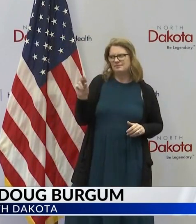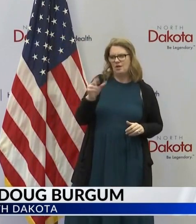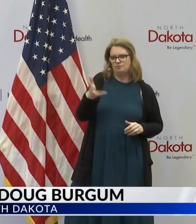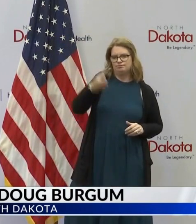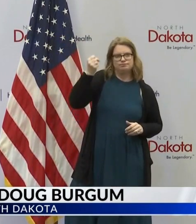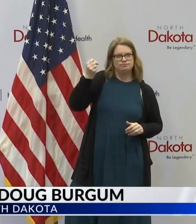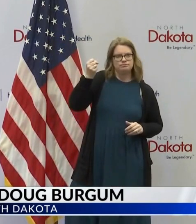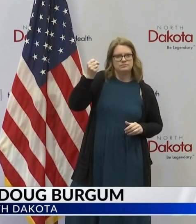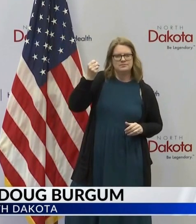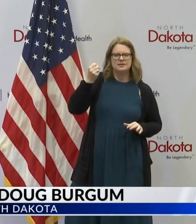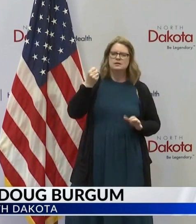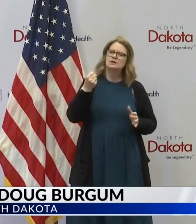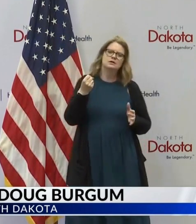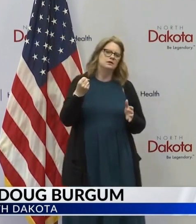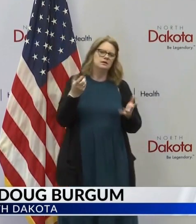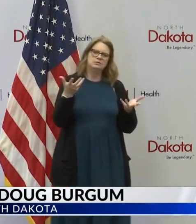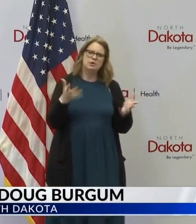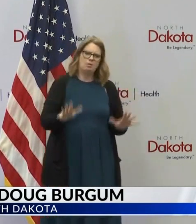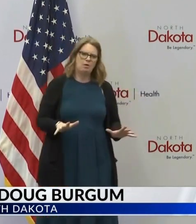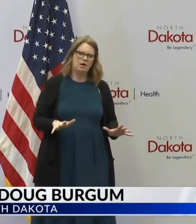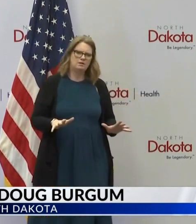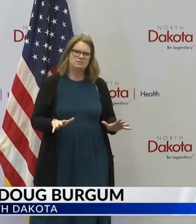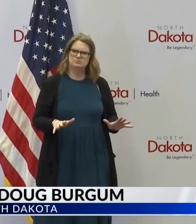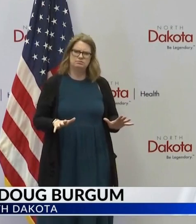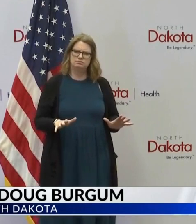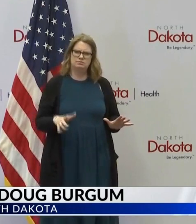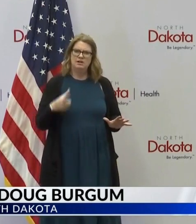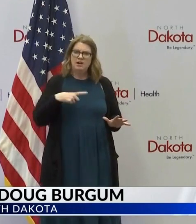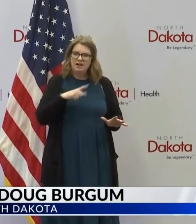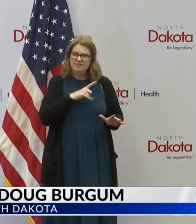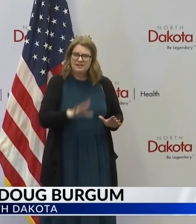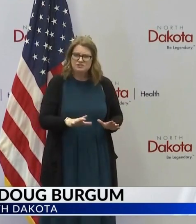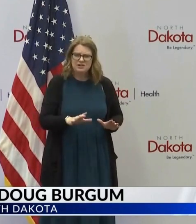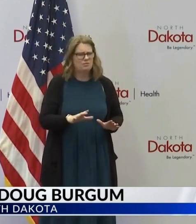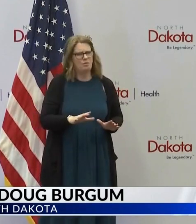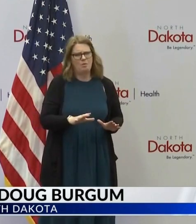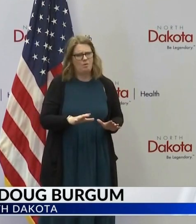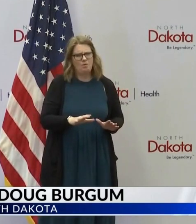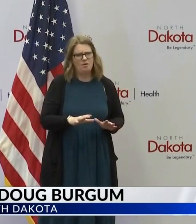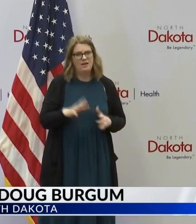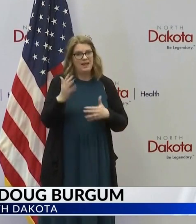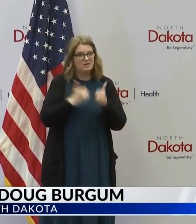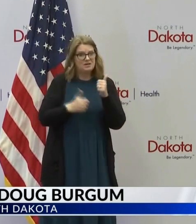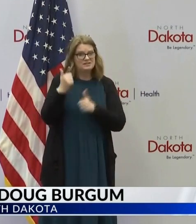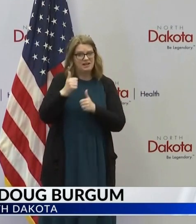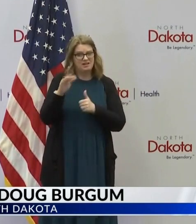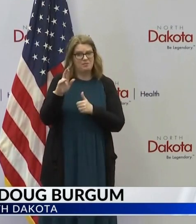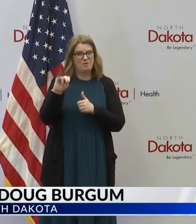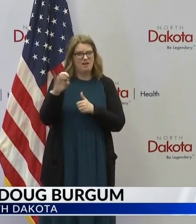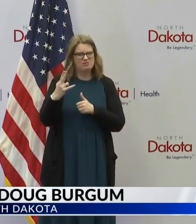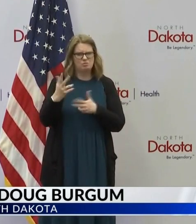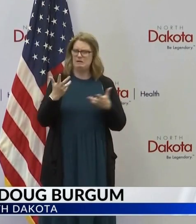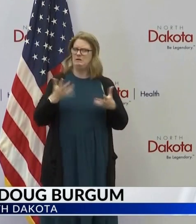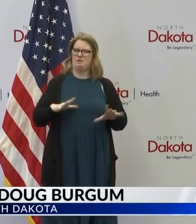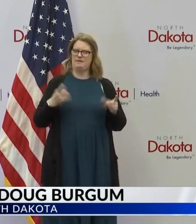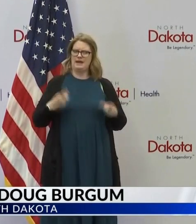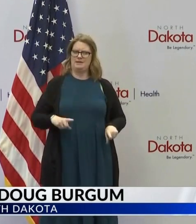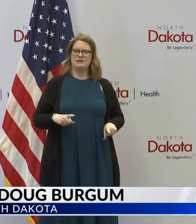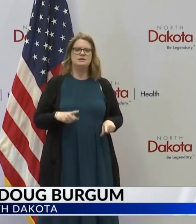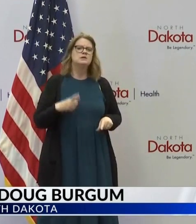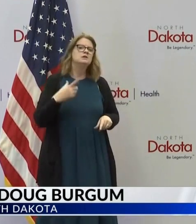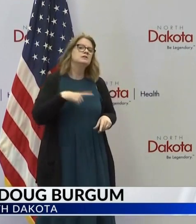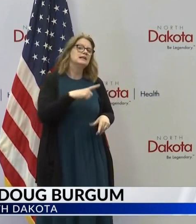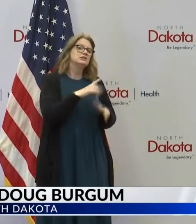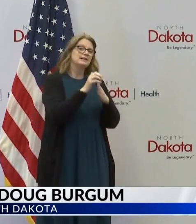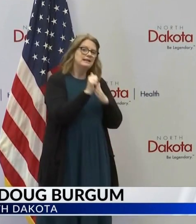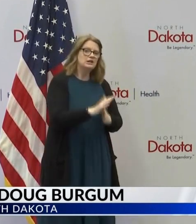And nobody wanted that to happen, certainly not our legislature and certainly not our executive branch. So again, the legislative